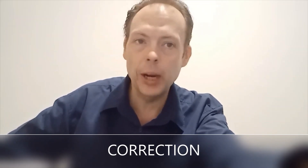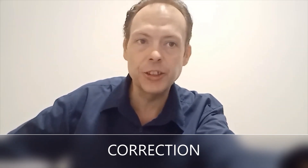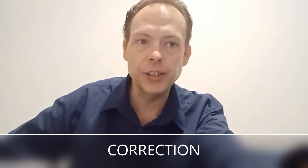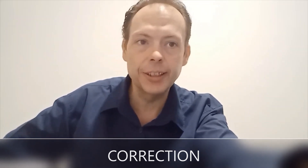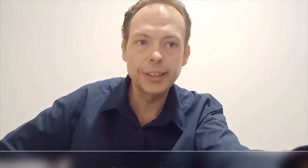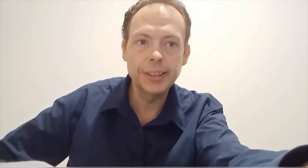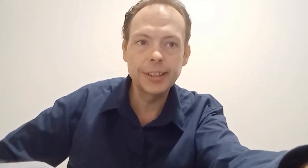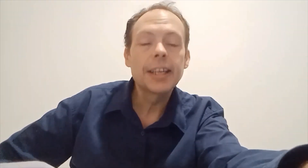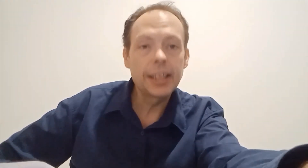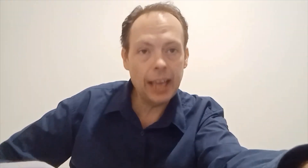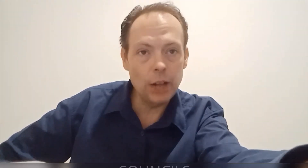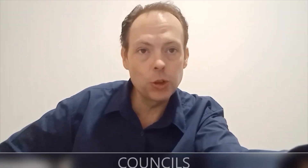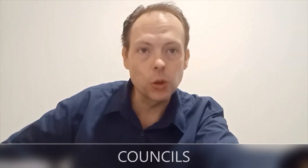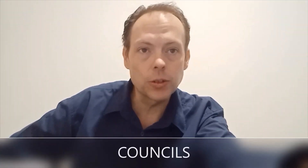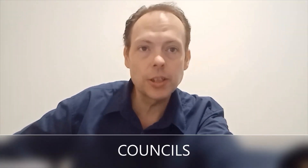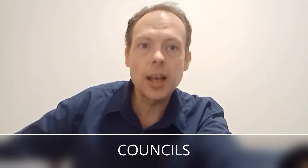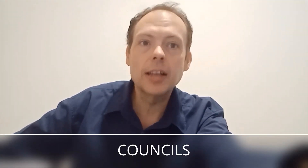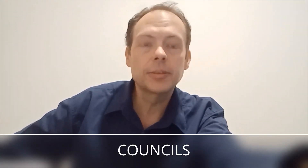Correction. Councils.